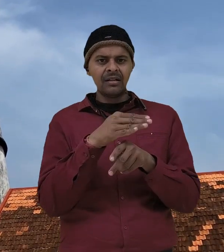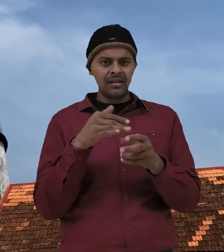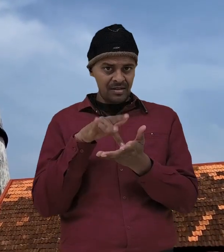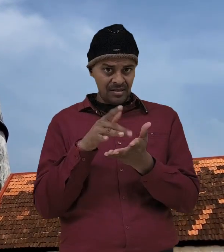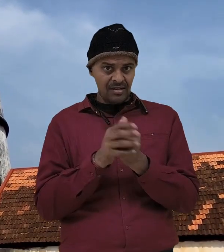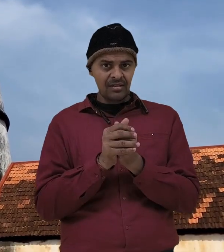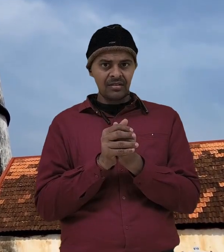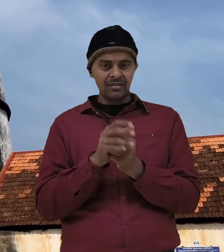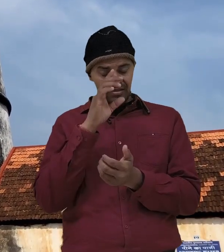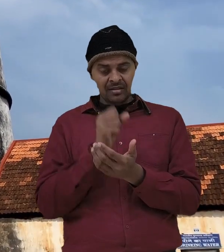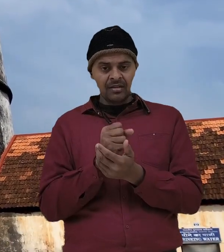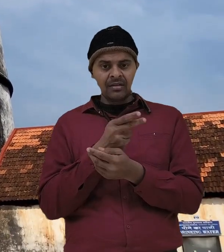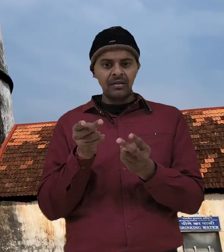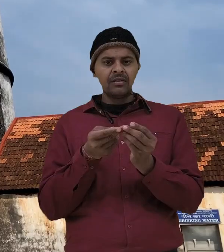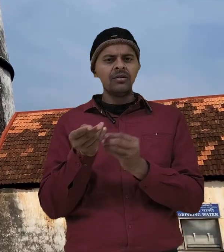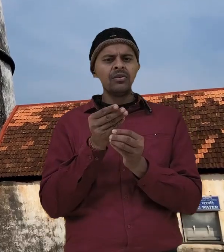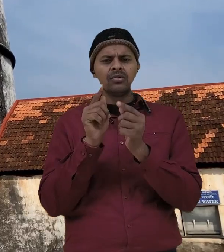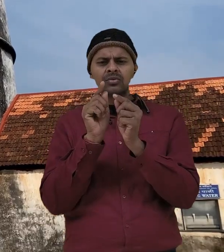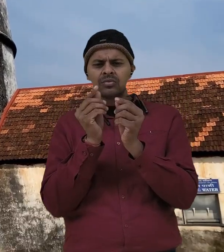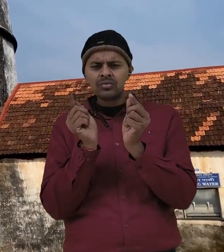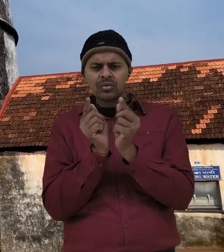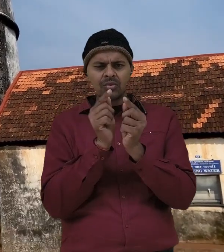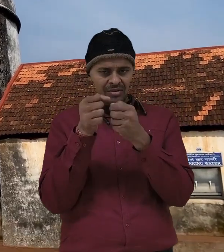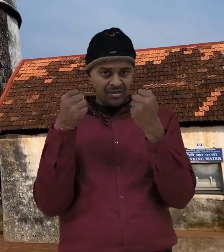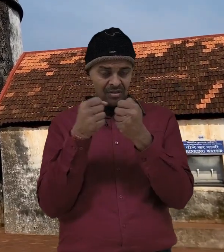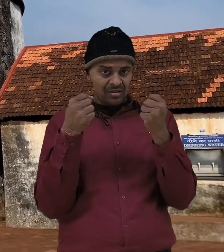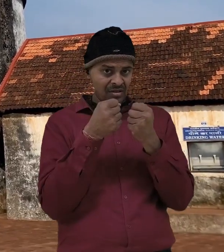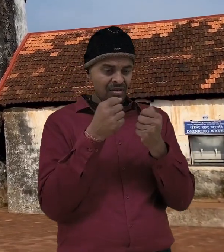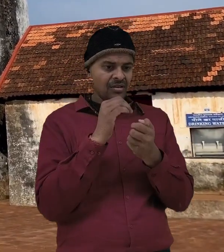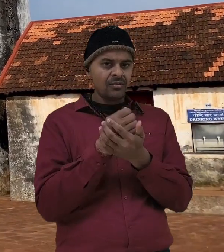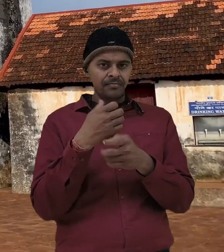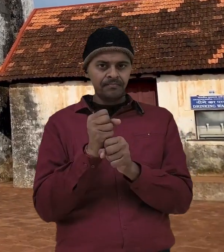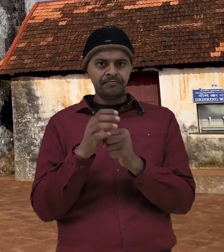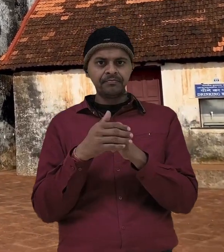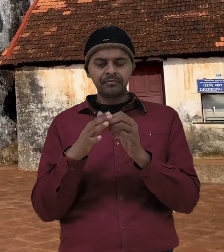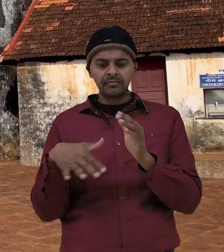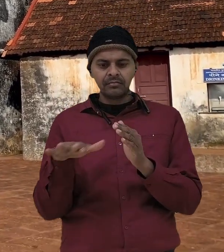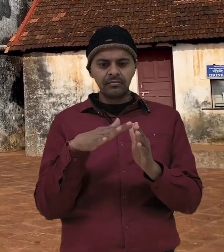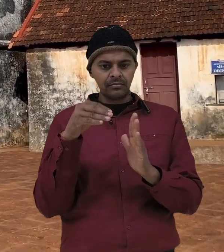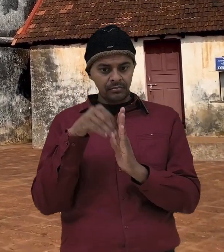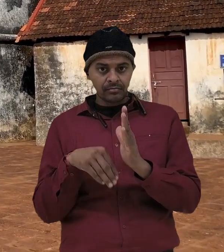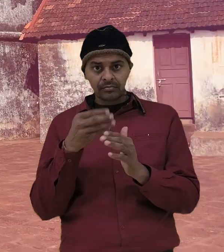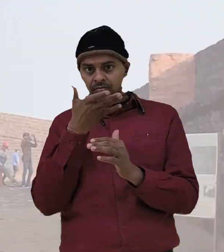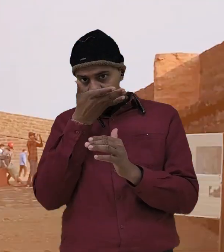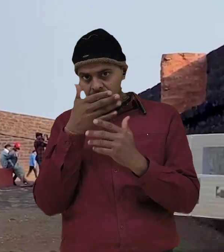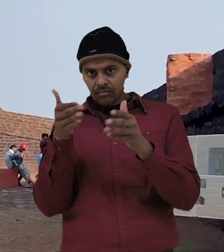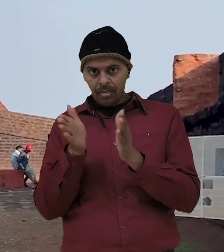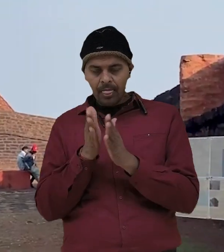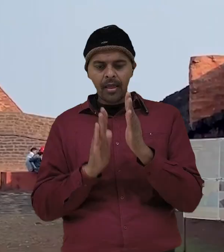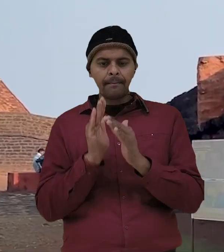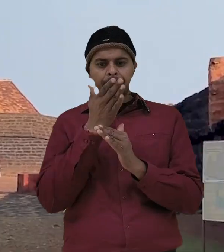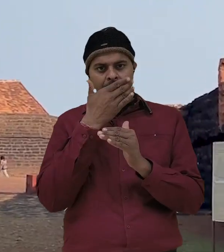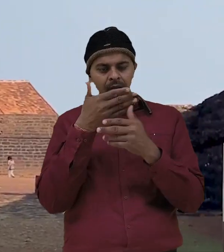The water tank. This flat rectangular platform with small windows in the encircled area of the paraffin wall